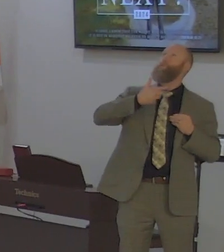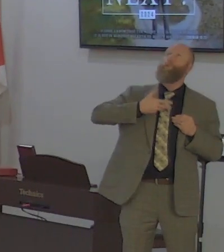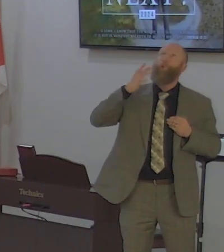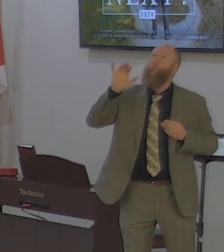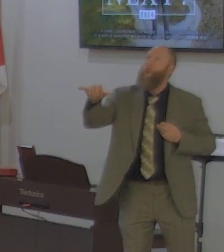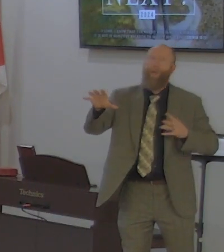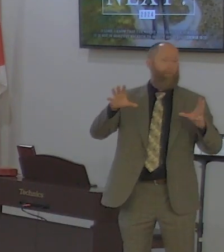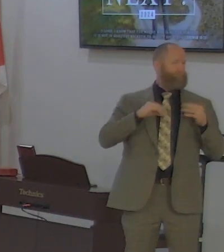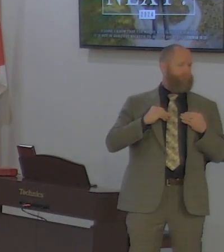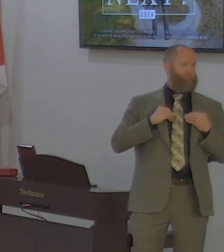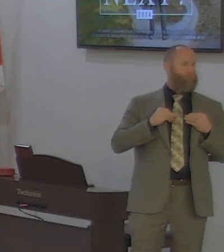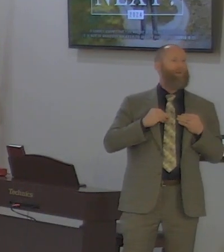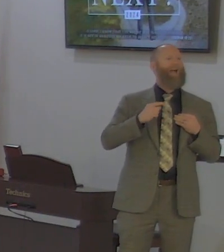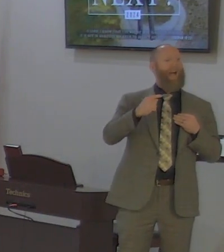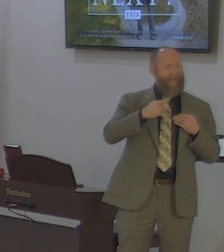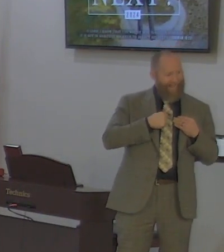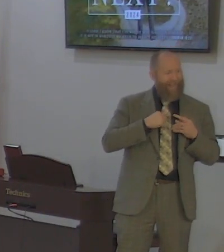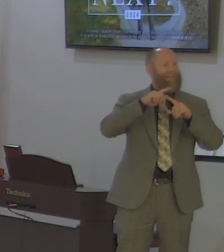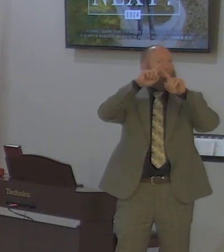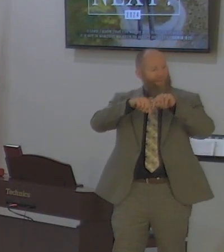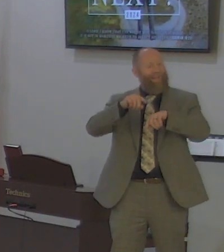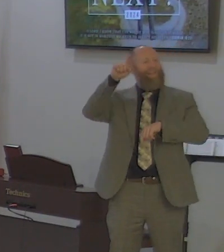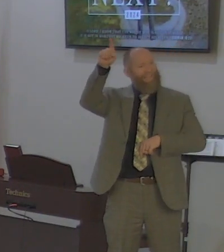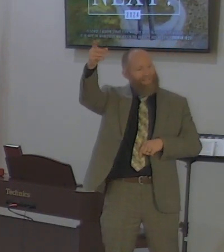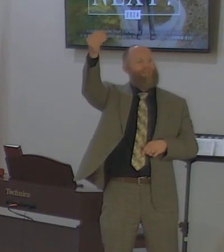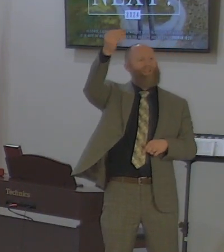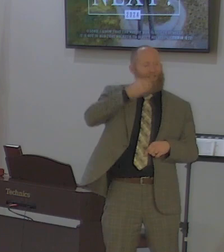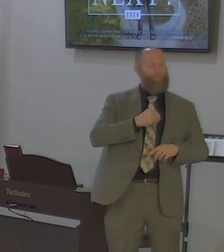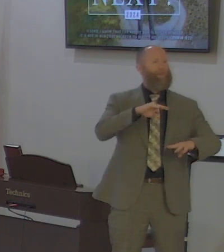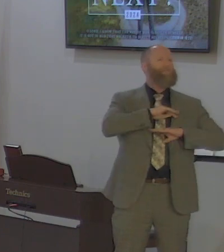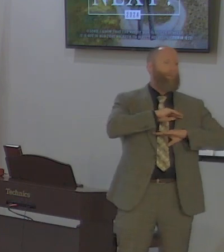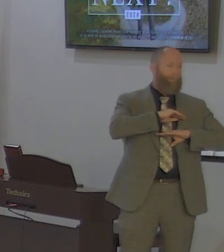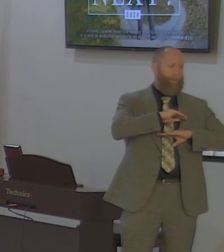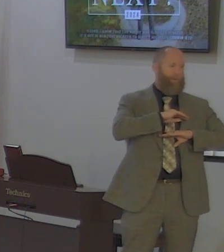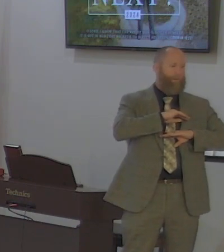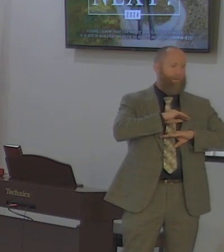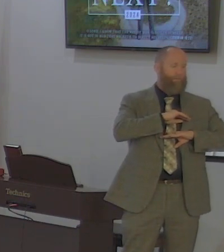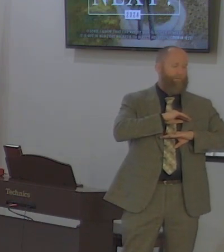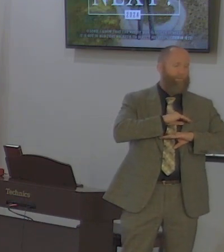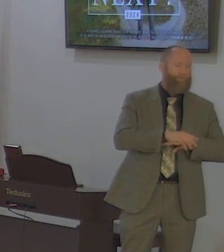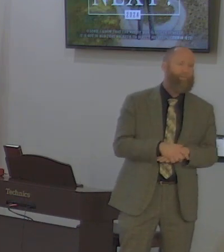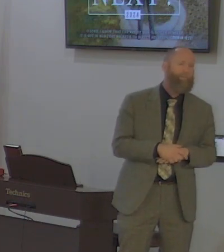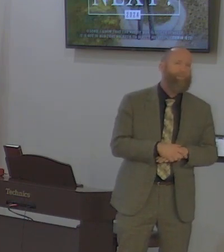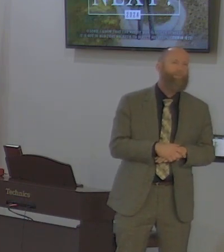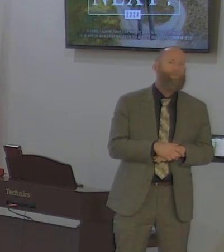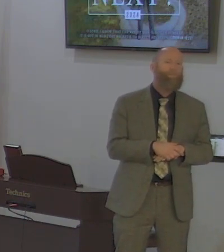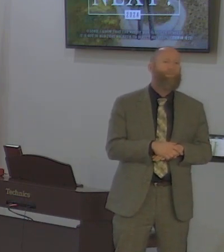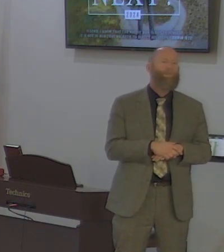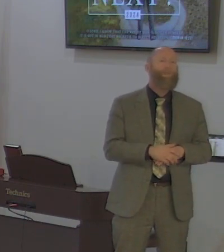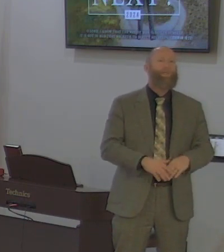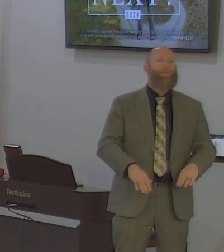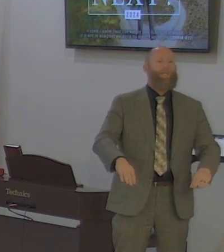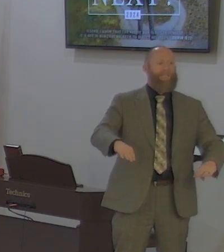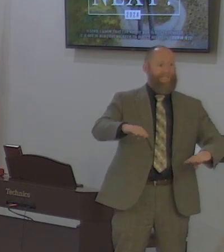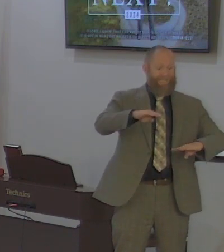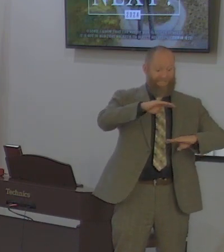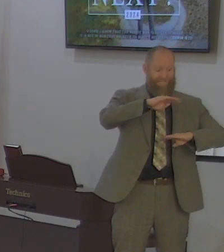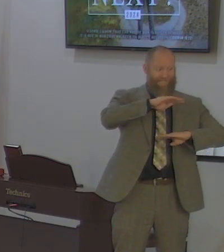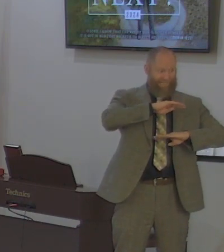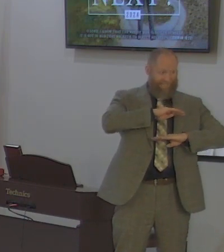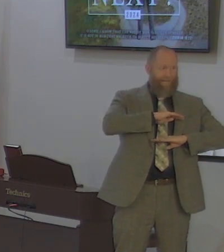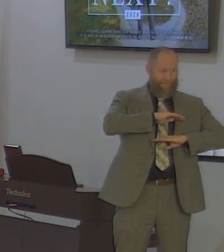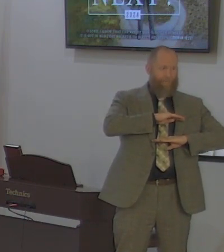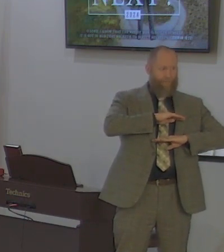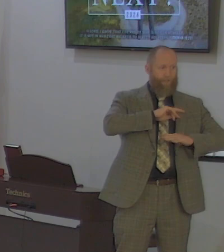complacency of spirit the Bible that this definition talks about. See, contentment with any master would mean that we